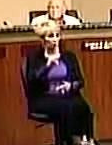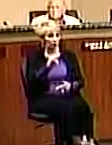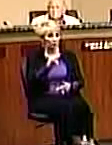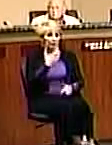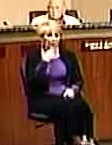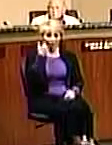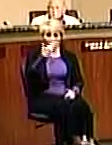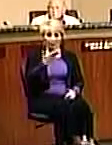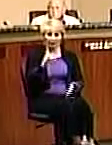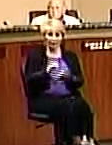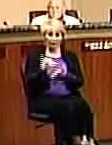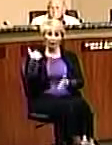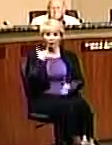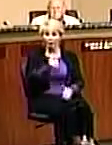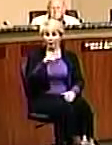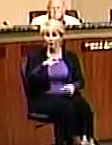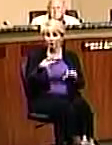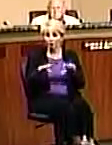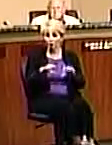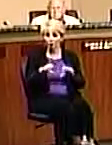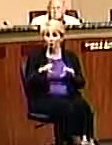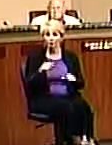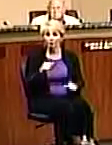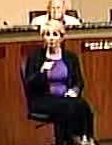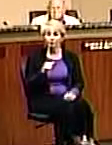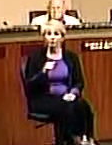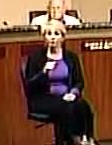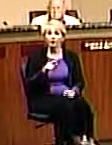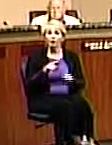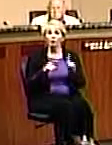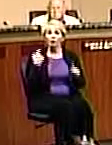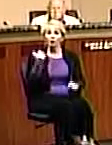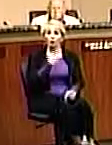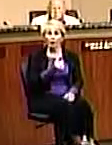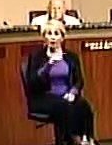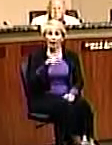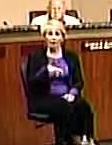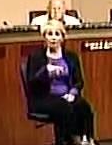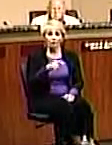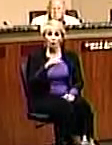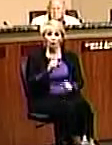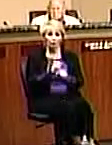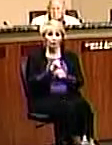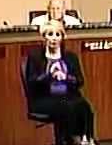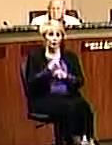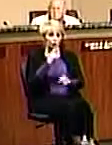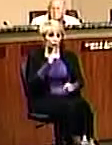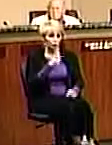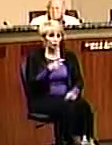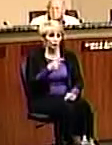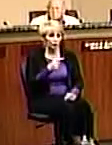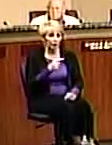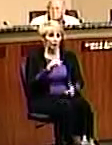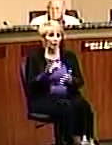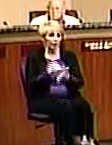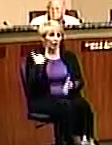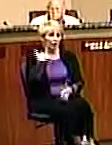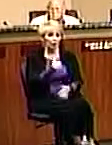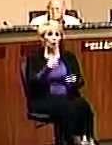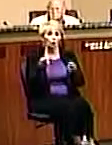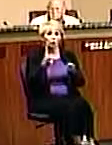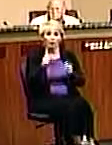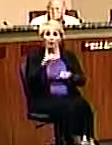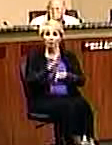finer things that we have to do. But we have to make sure that we run a